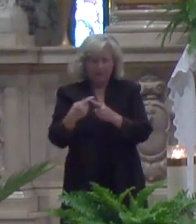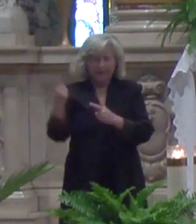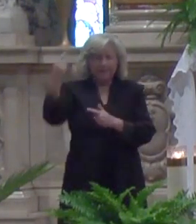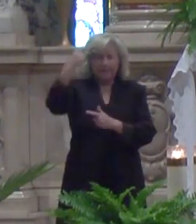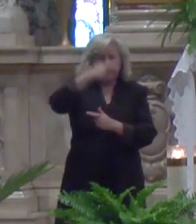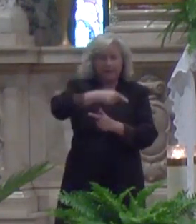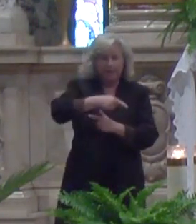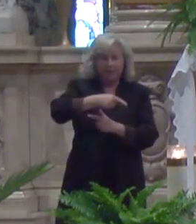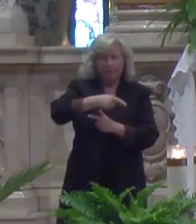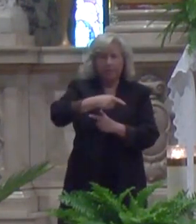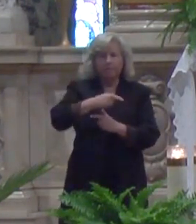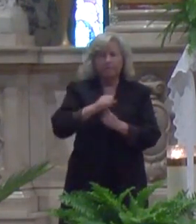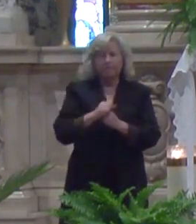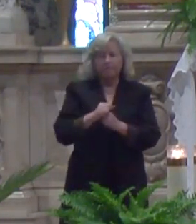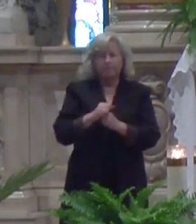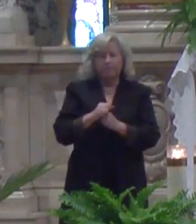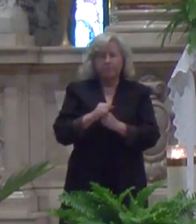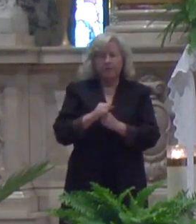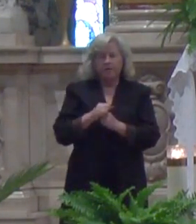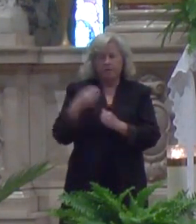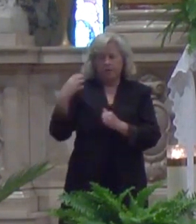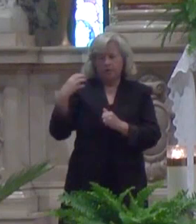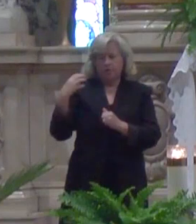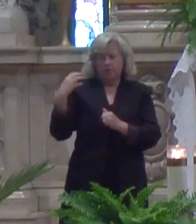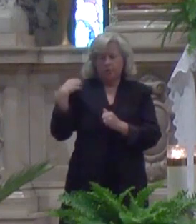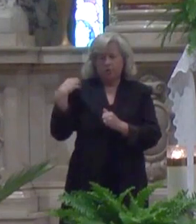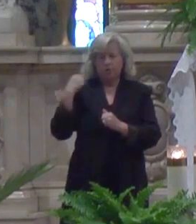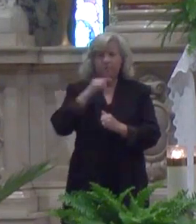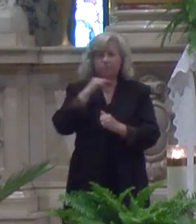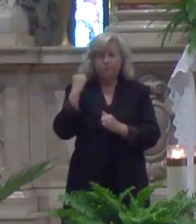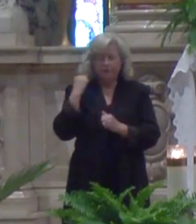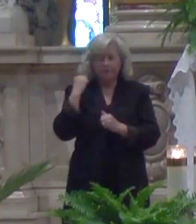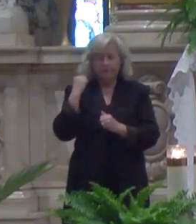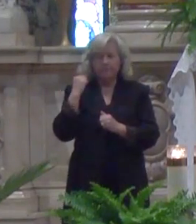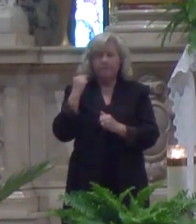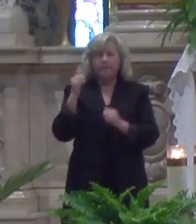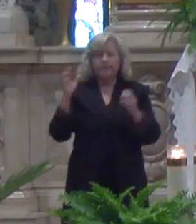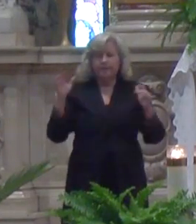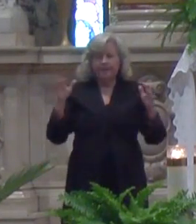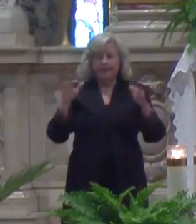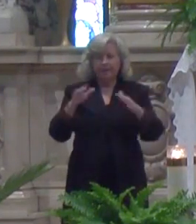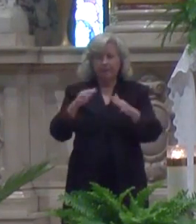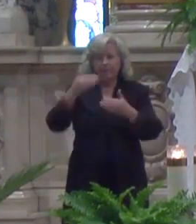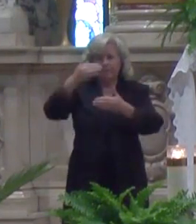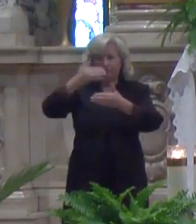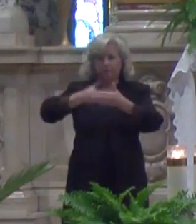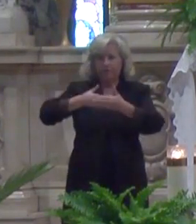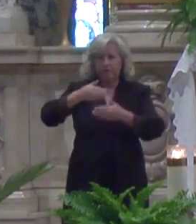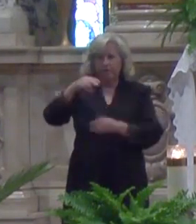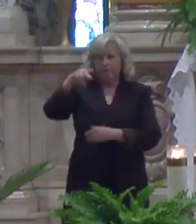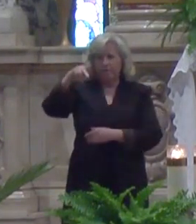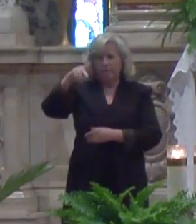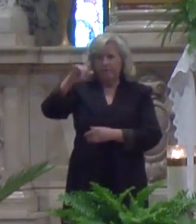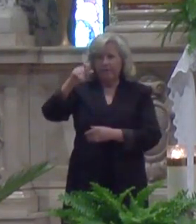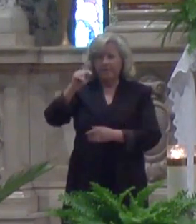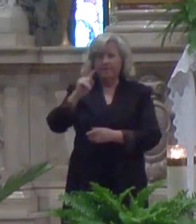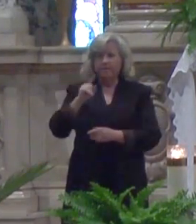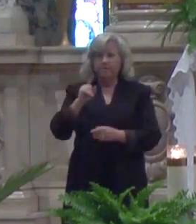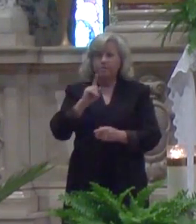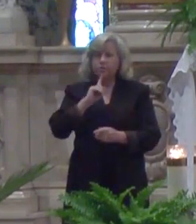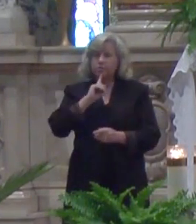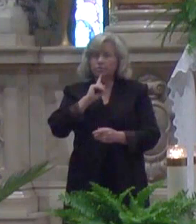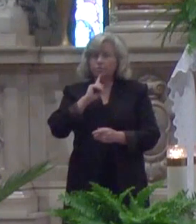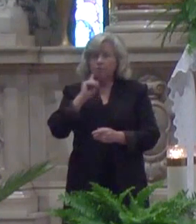the one following the day of preparation, the chief priests and the Pharisees gathered before Pilate and said, "Sir, we remember that